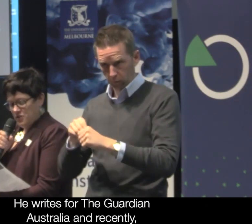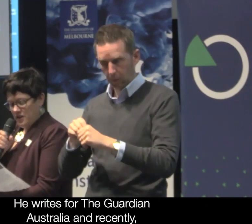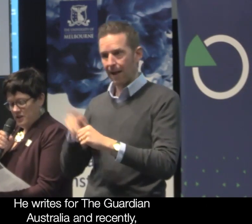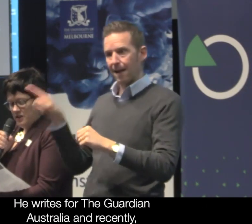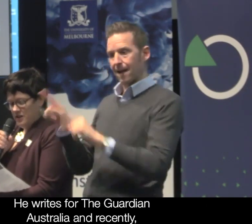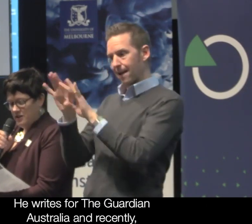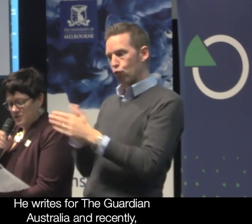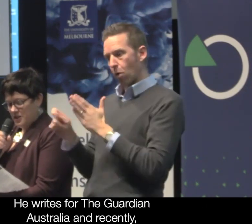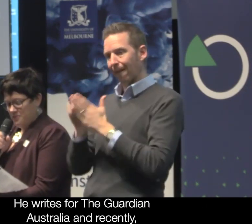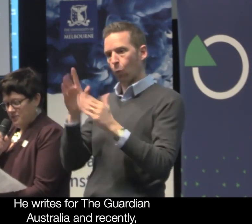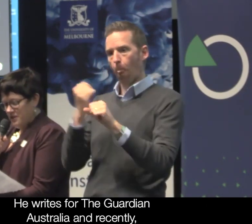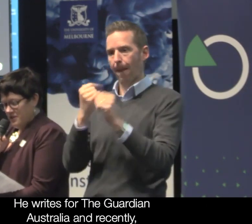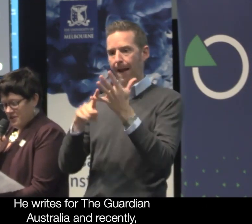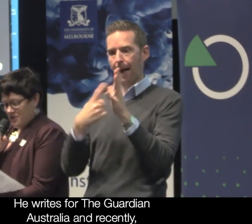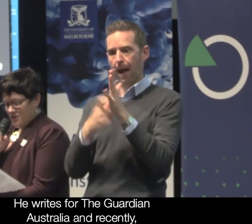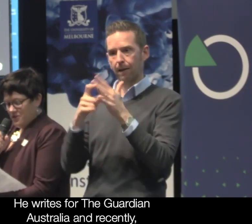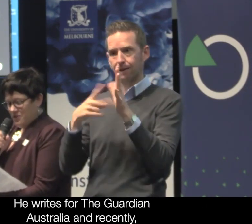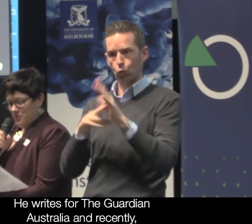Guardian Australia and